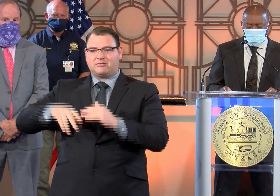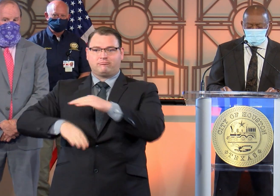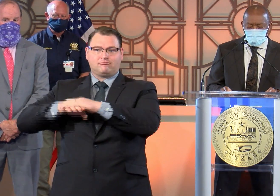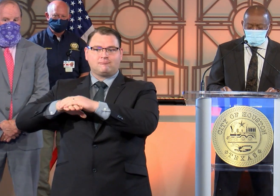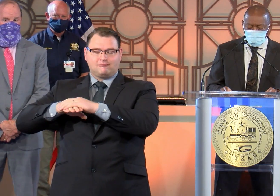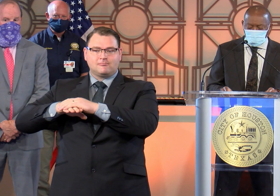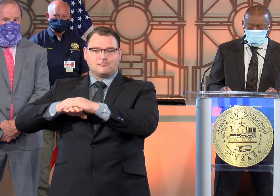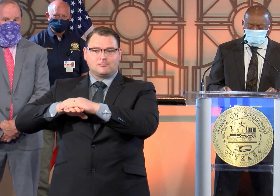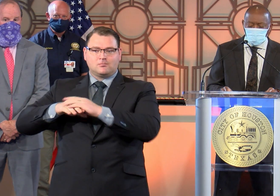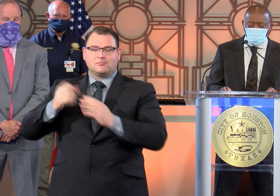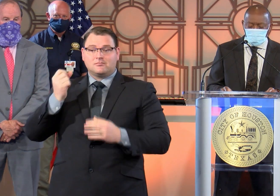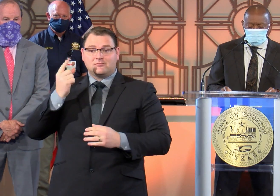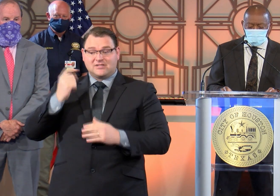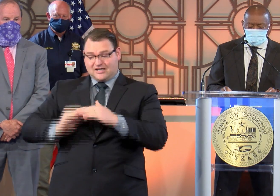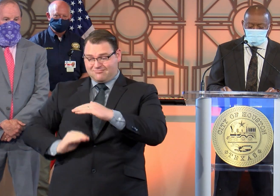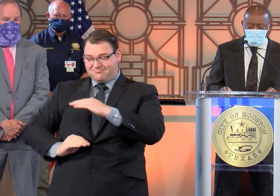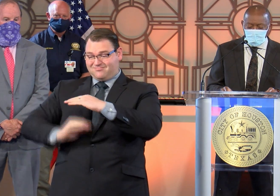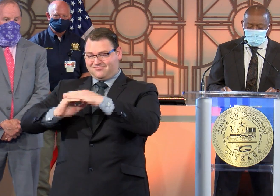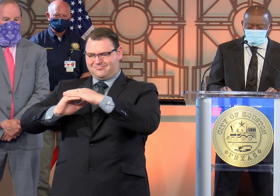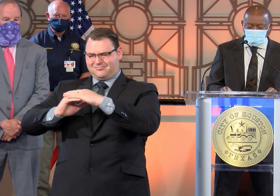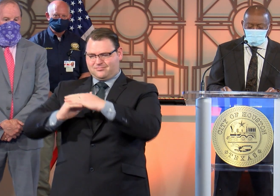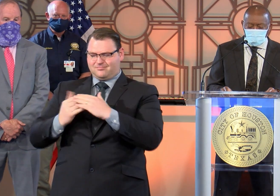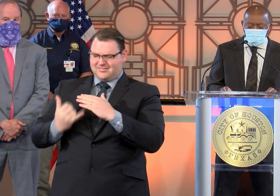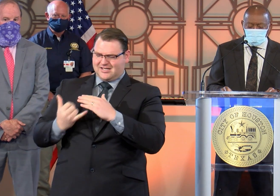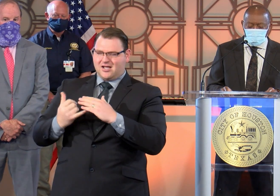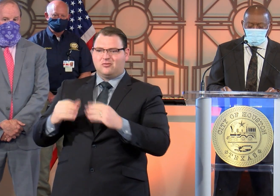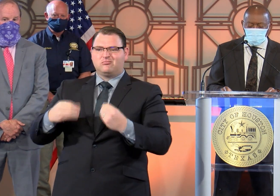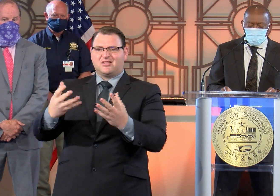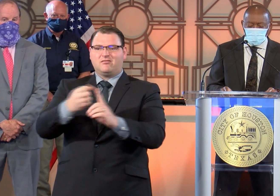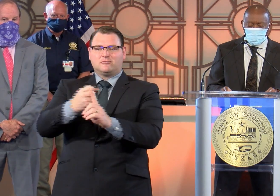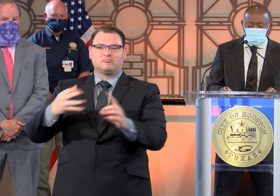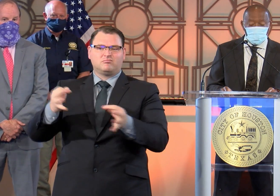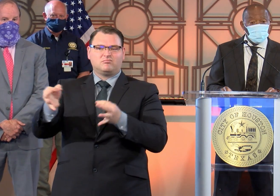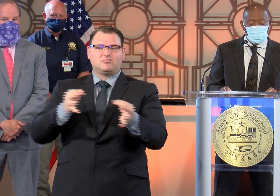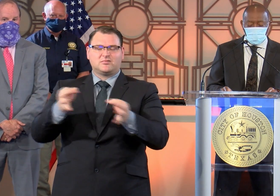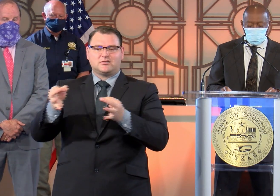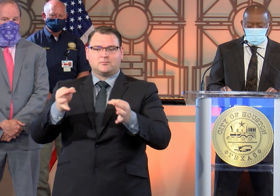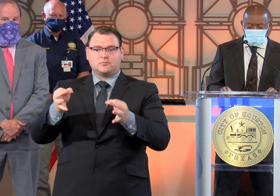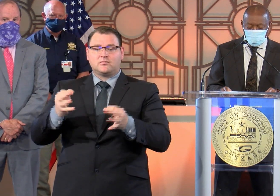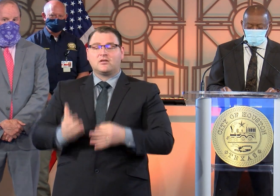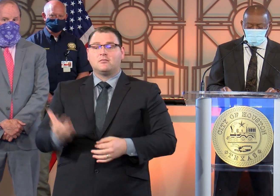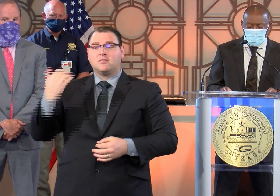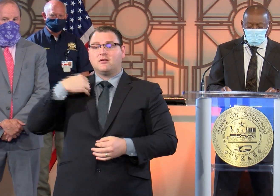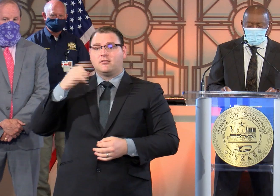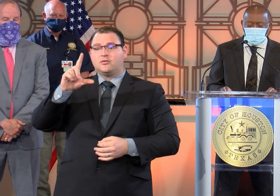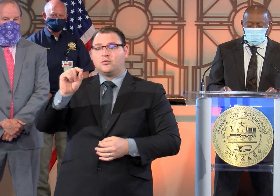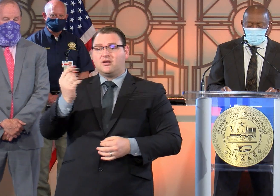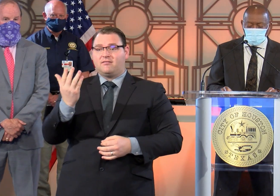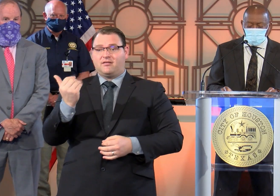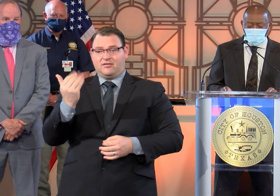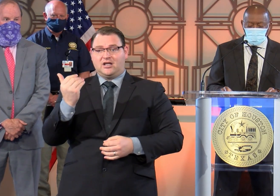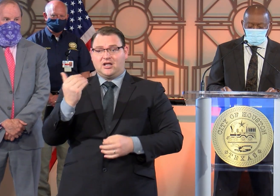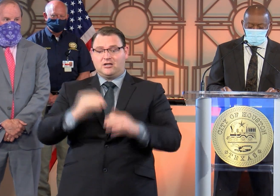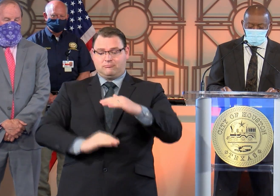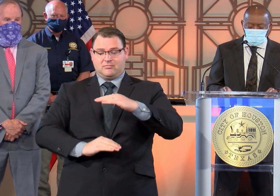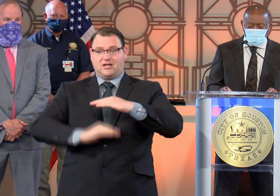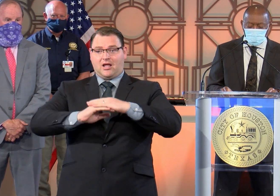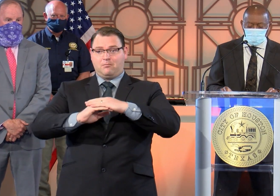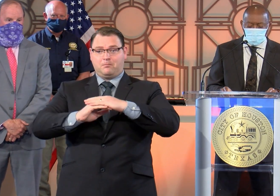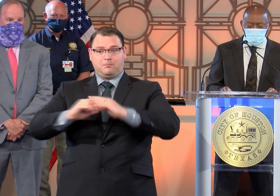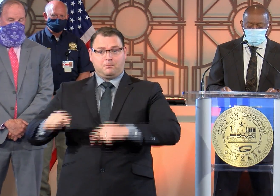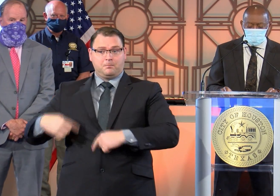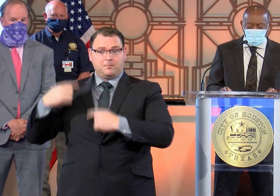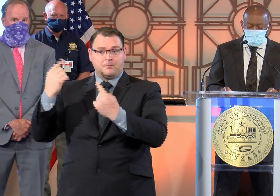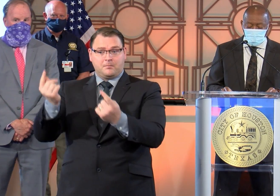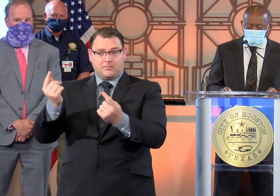perspective, provide some additional context, since hitting the cap in the year 2015, the full cumulative